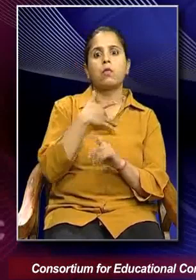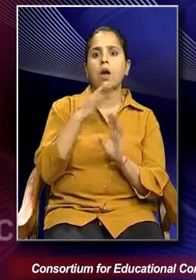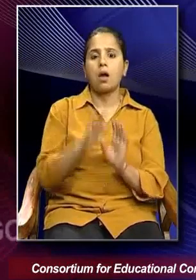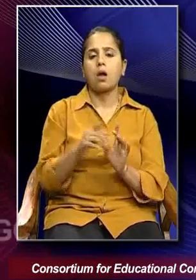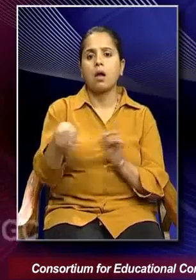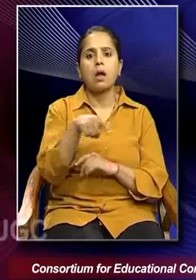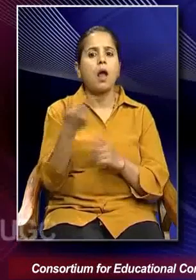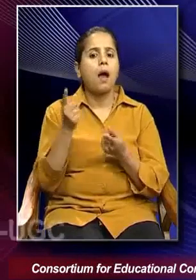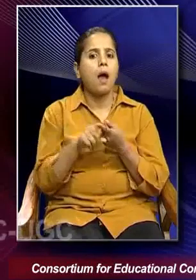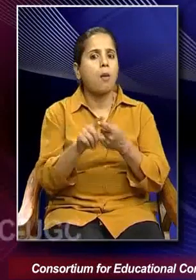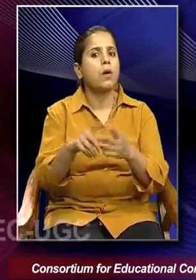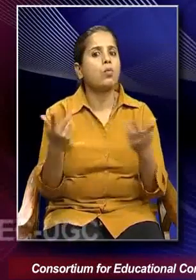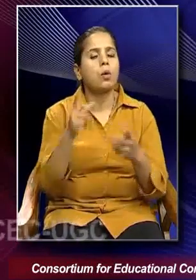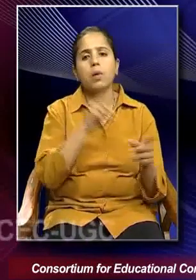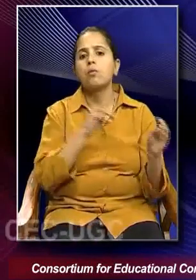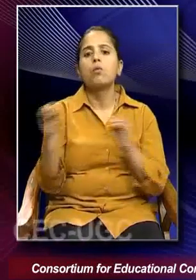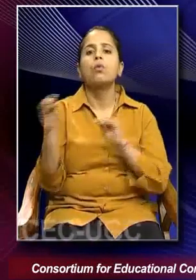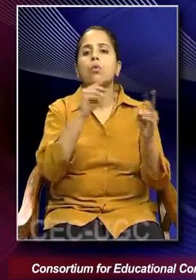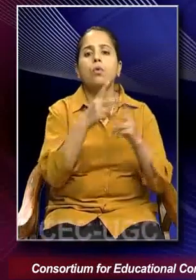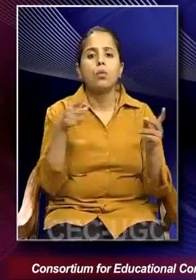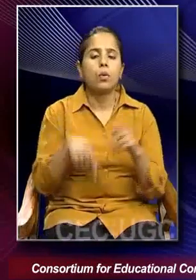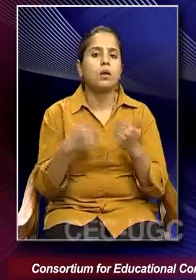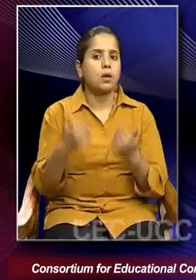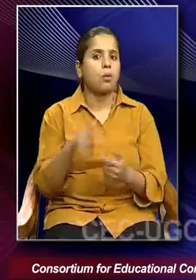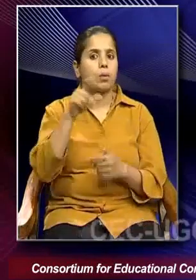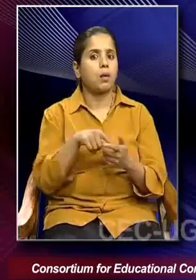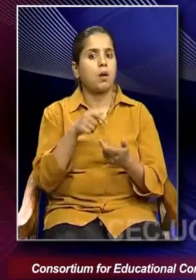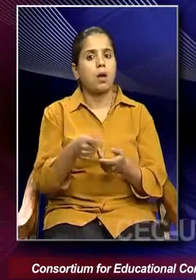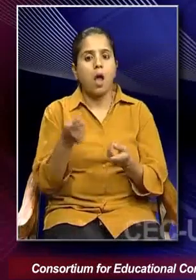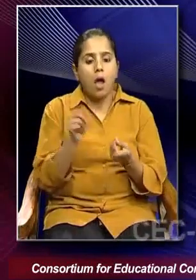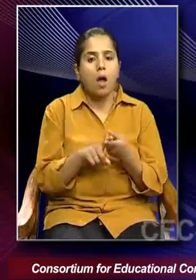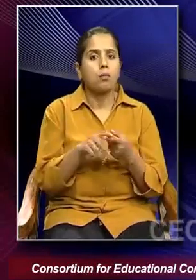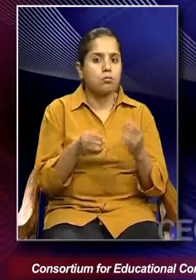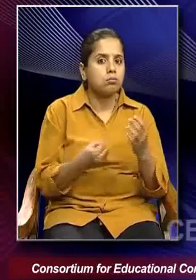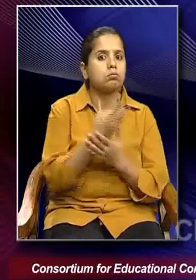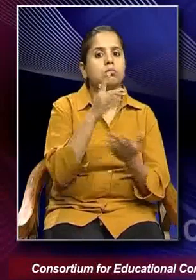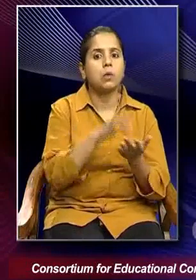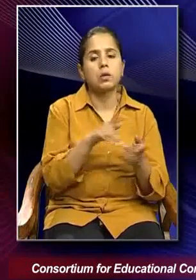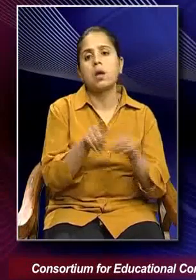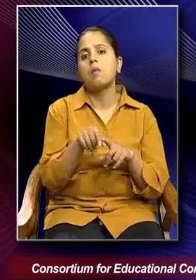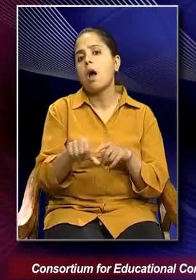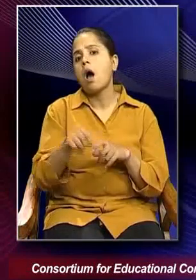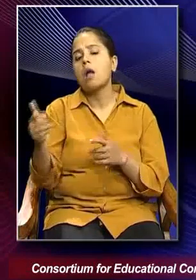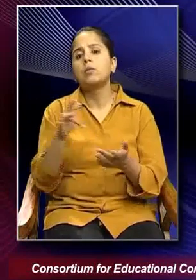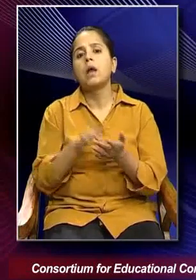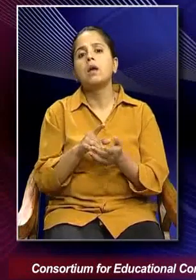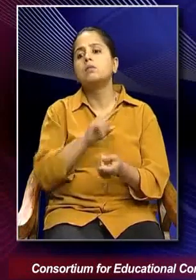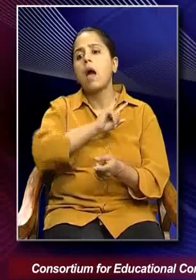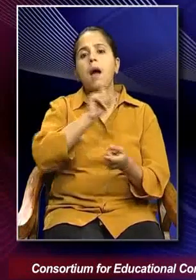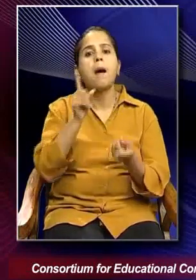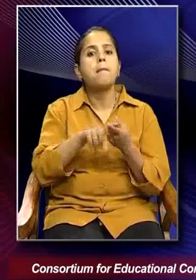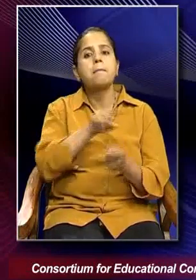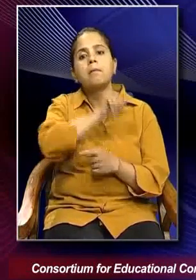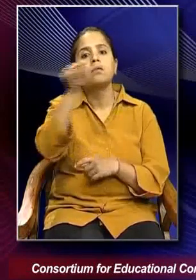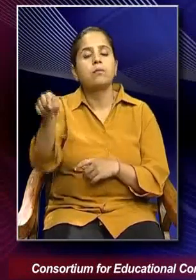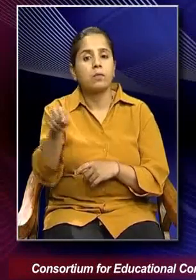are the consequences of migration at both the place of origin and also the place of destination. But before coming